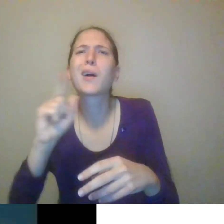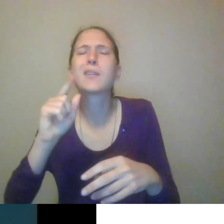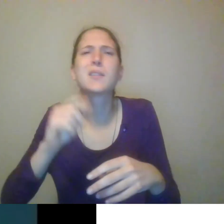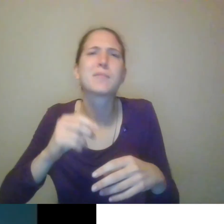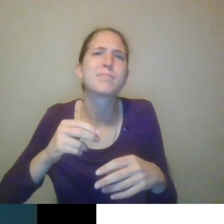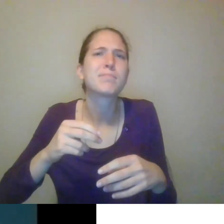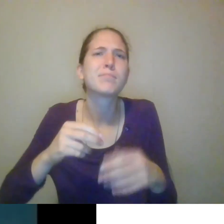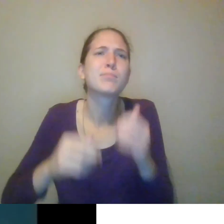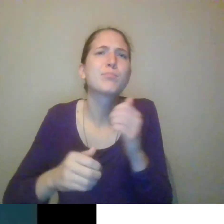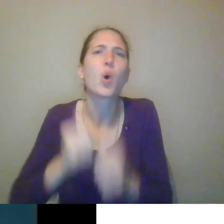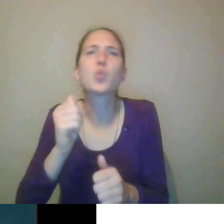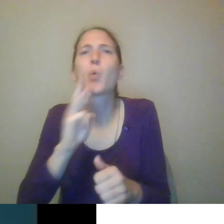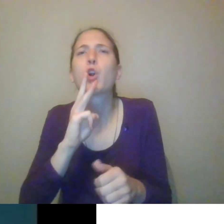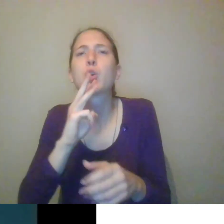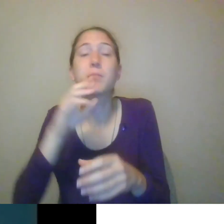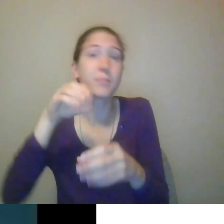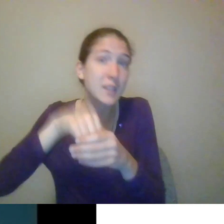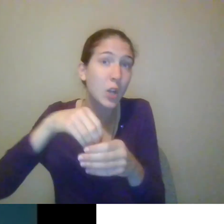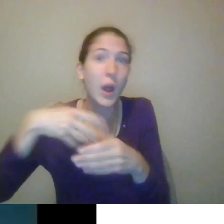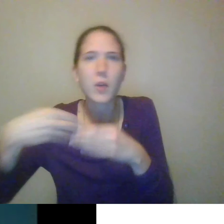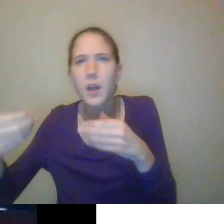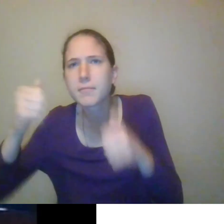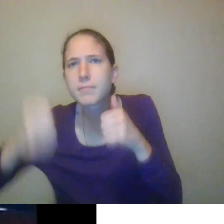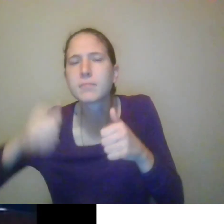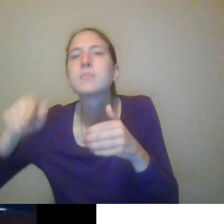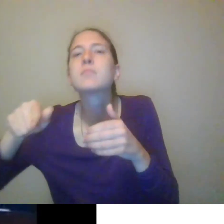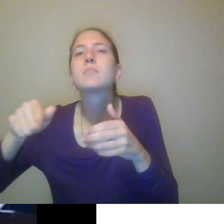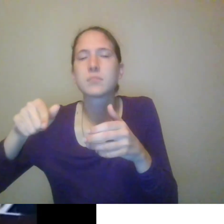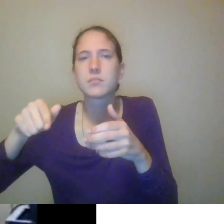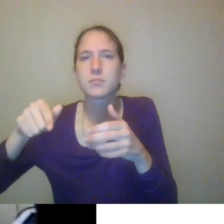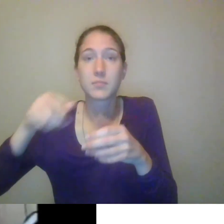Inside the egg. So where's the water going to go?